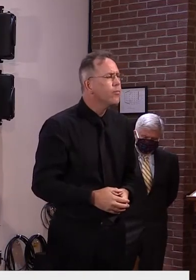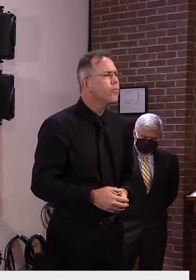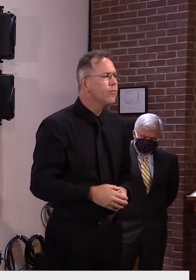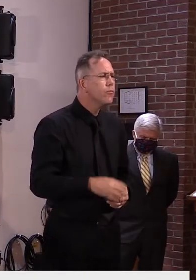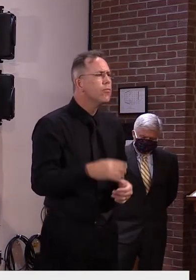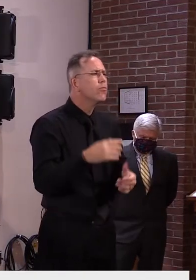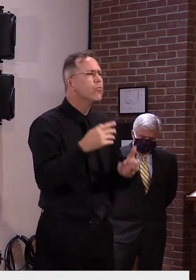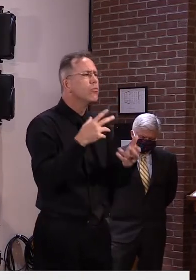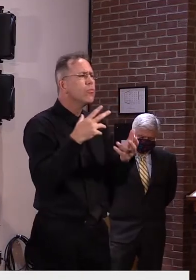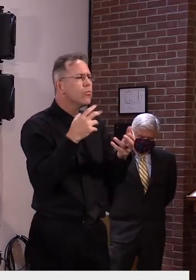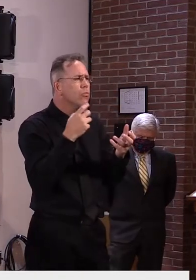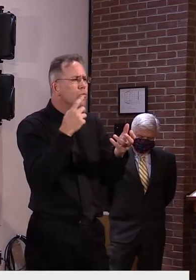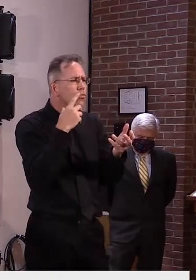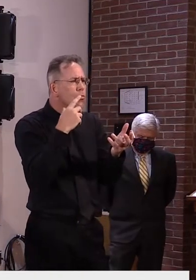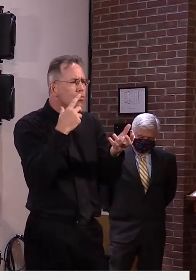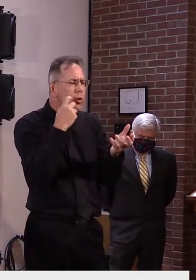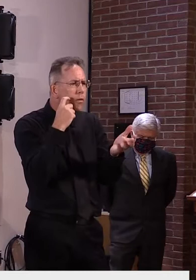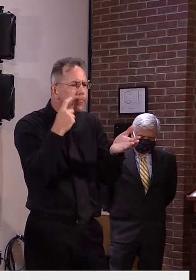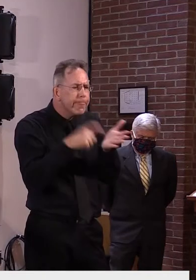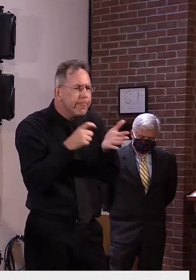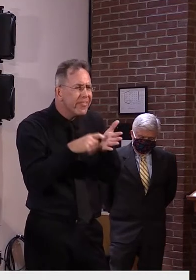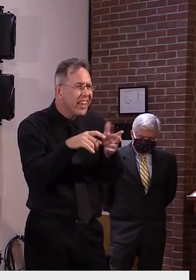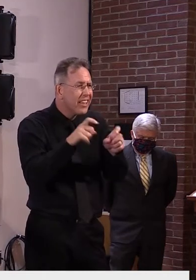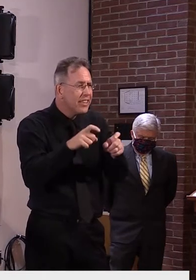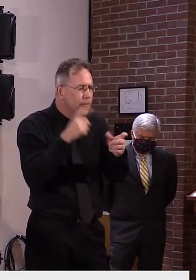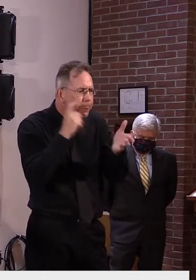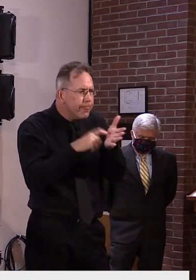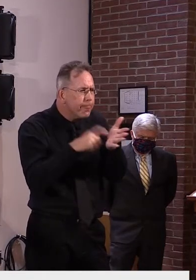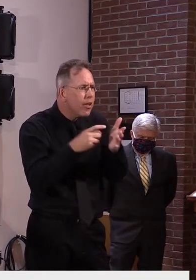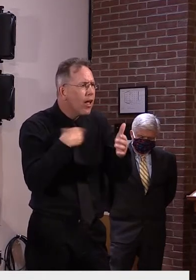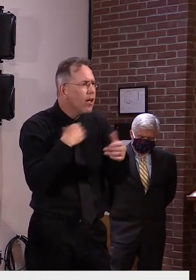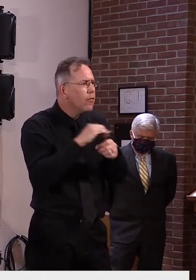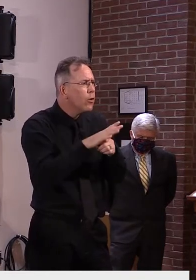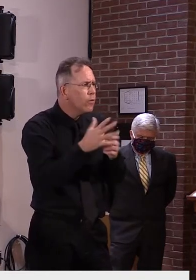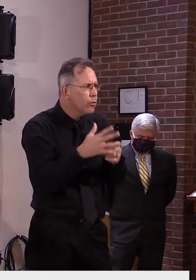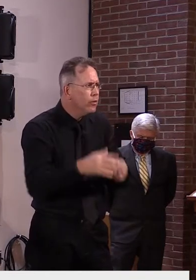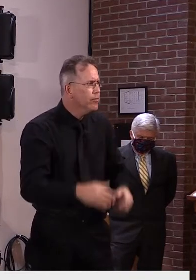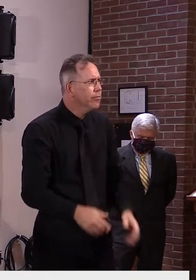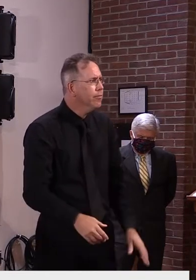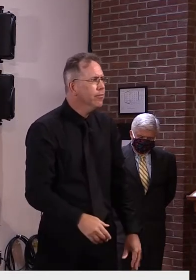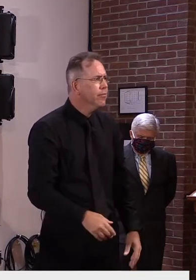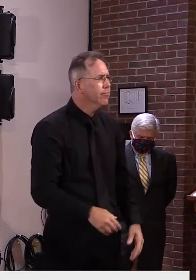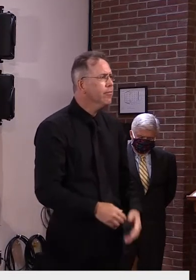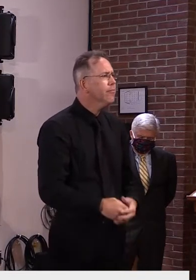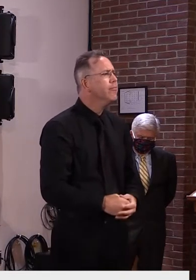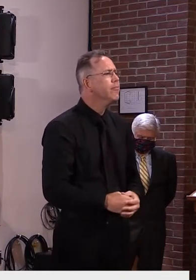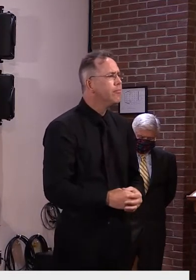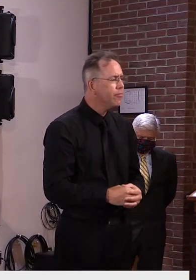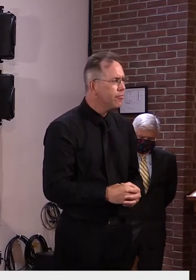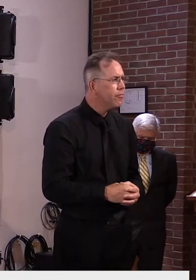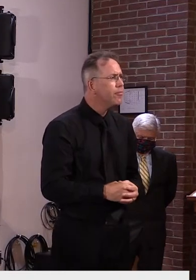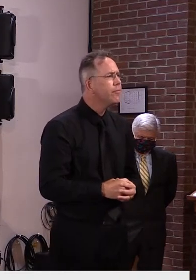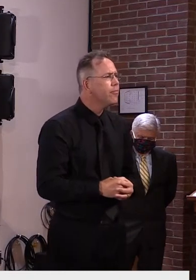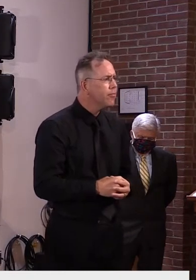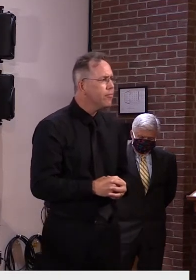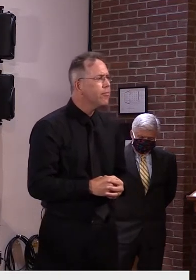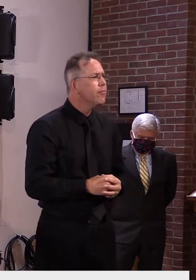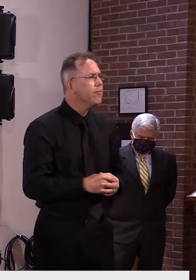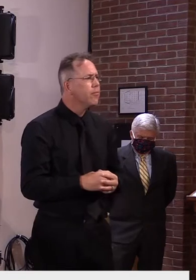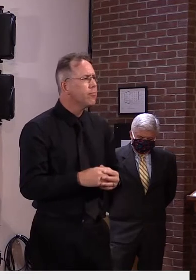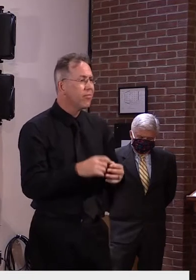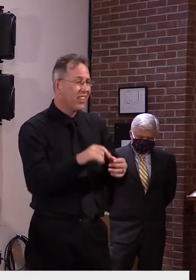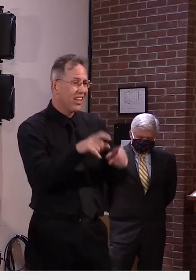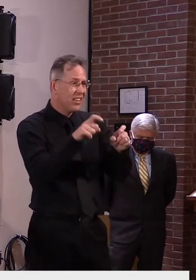by an antigen test is considered presumptive laboratory evidence of infection, and that detection